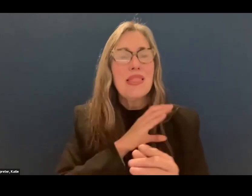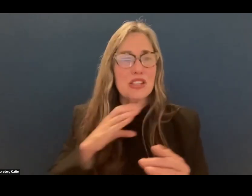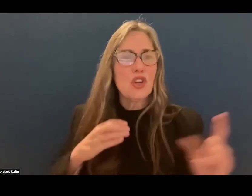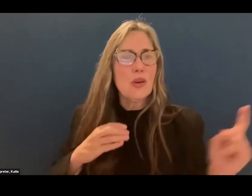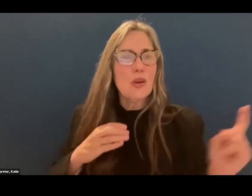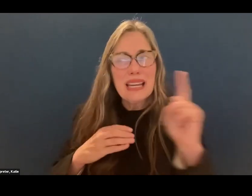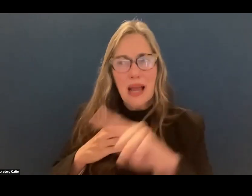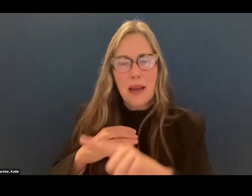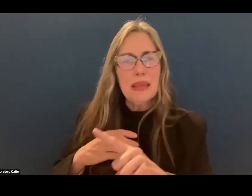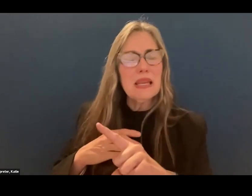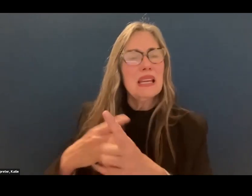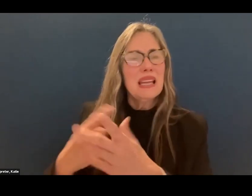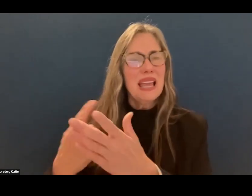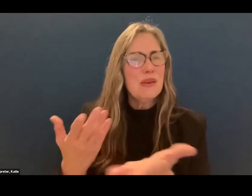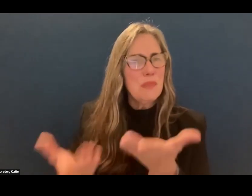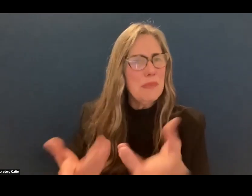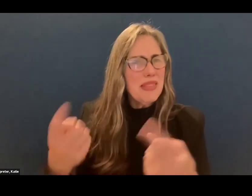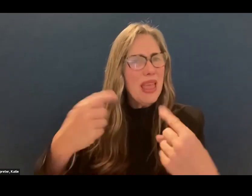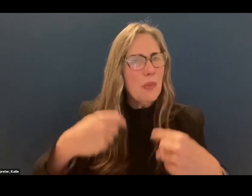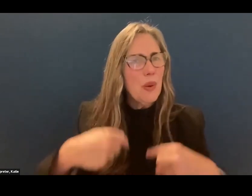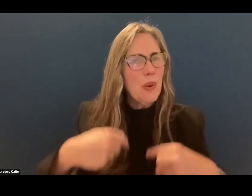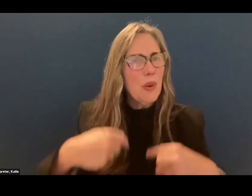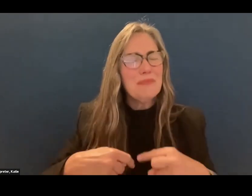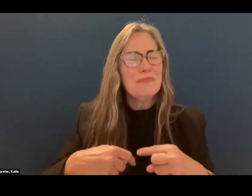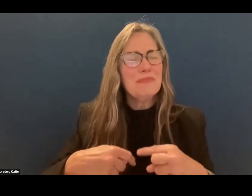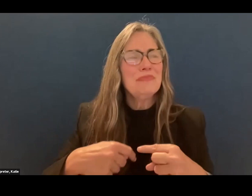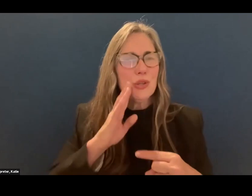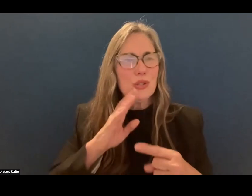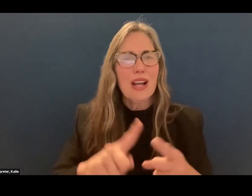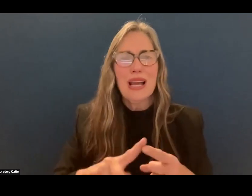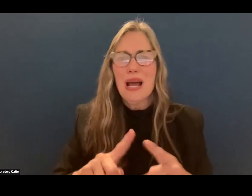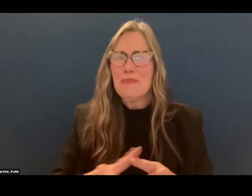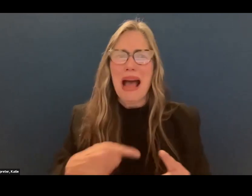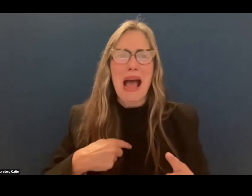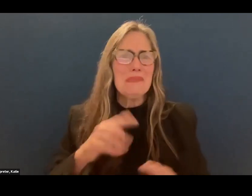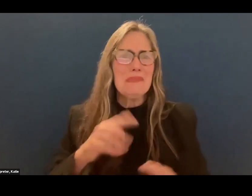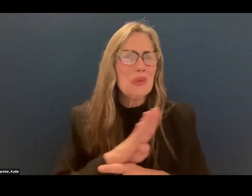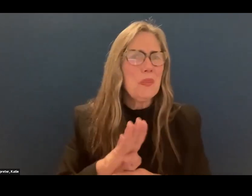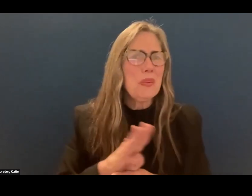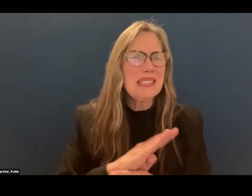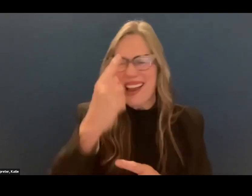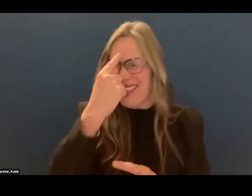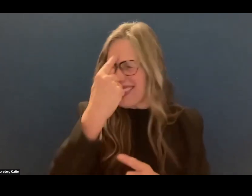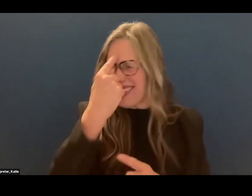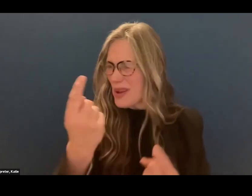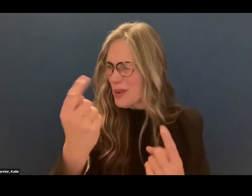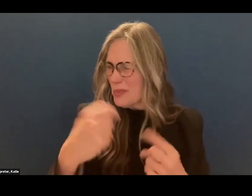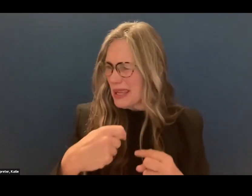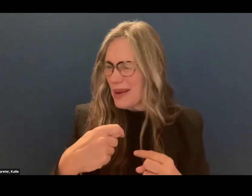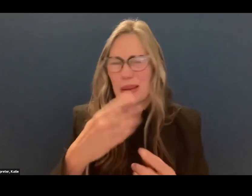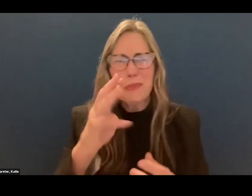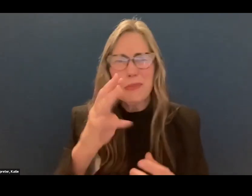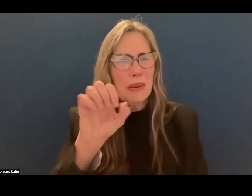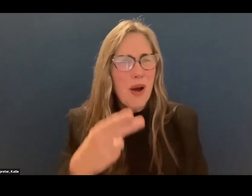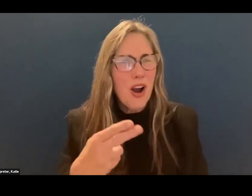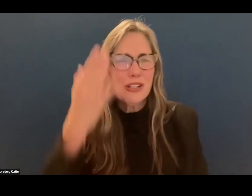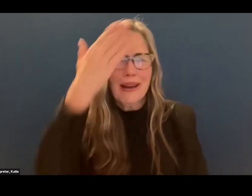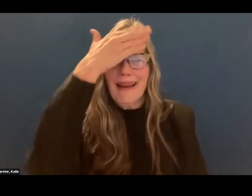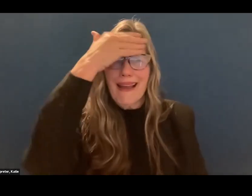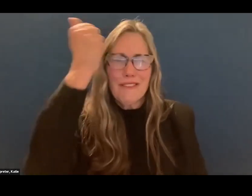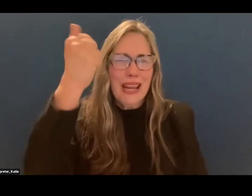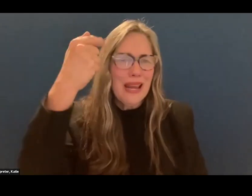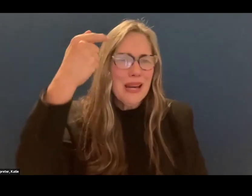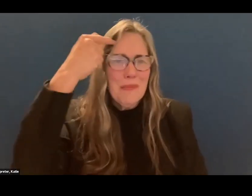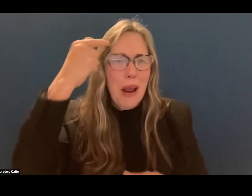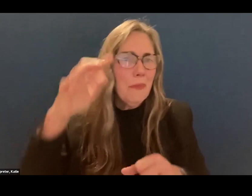March date, but I don't have it off the top of my head. I got limited space with the work that's happening, Yeah. but I can follow back up with you all with that. But you're